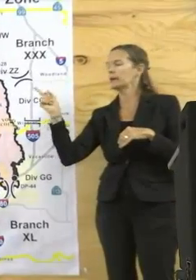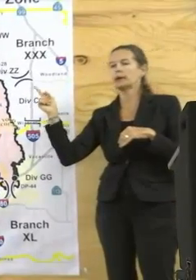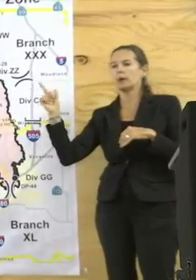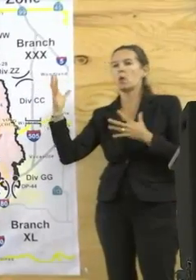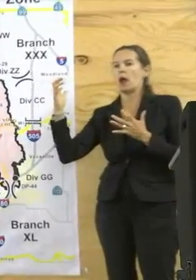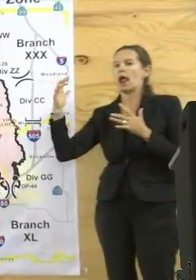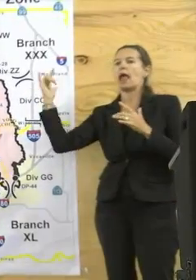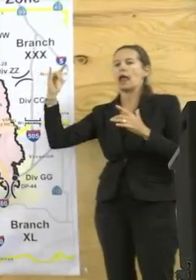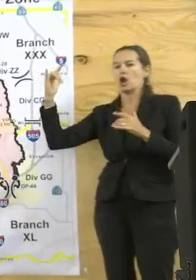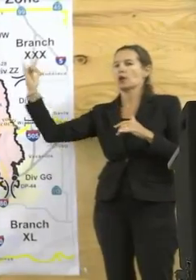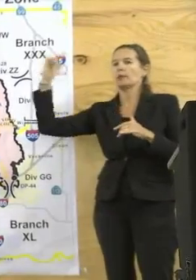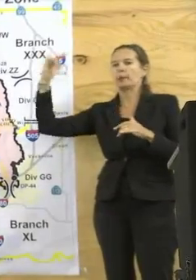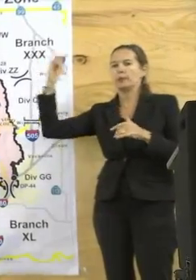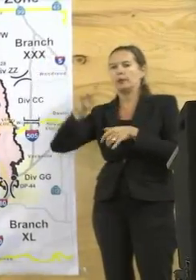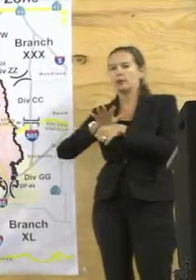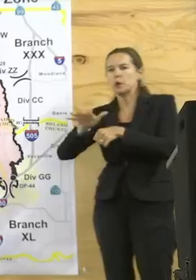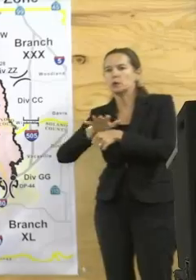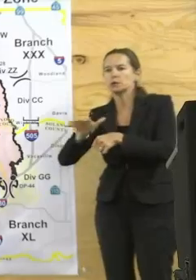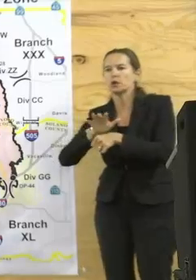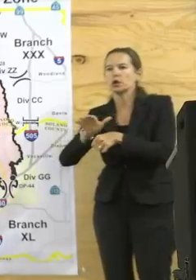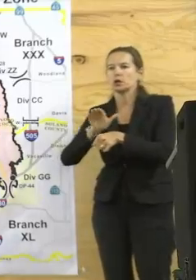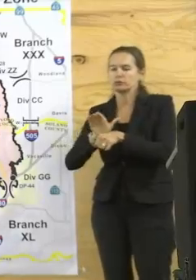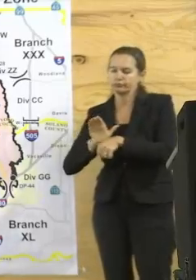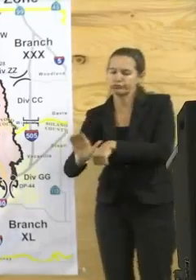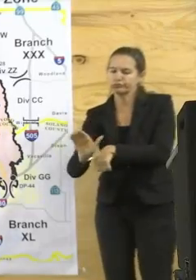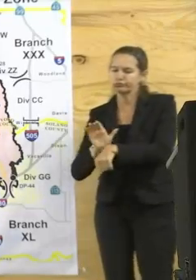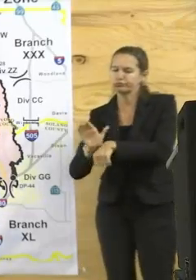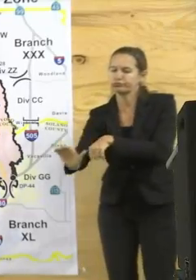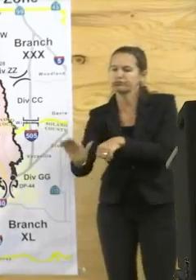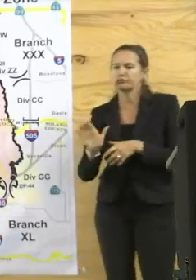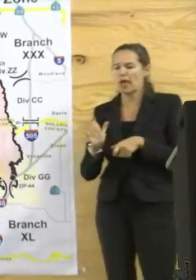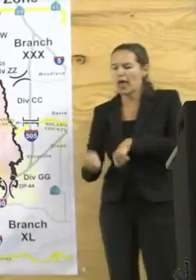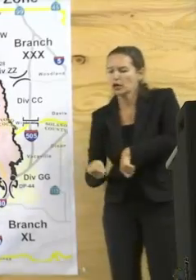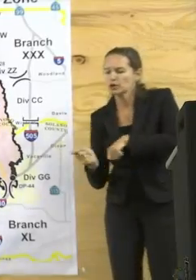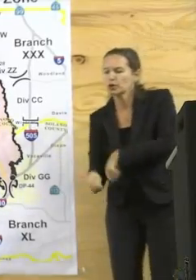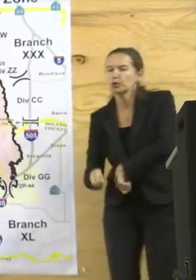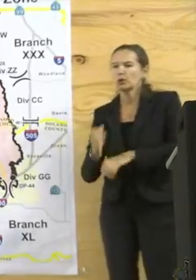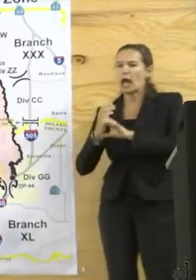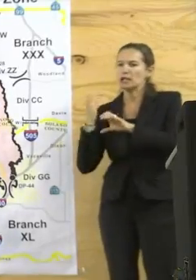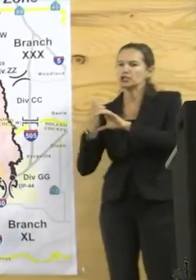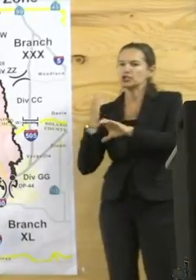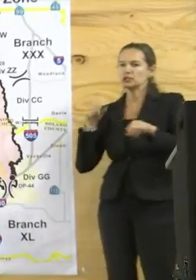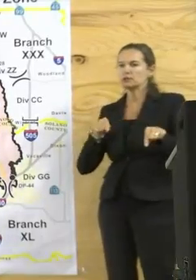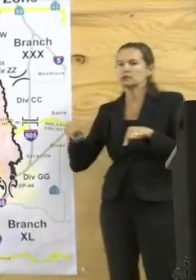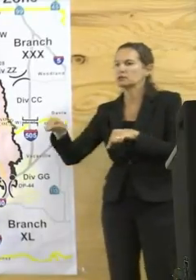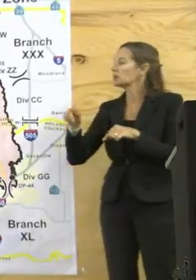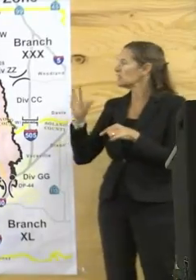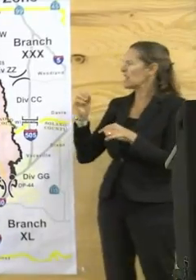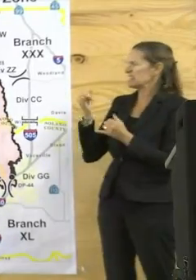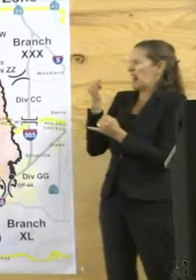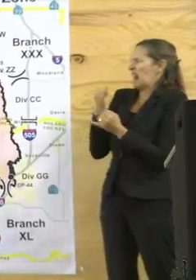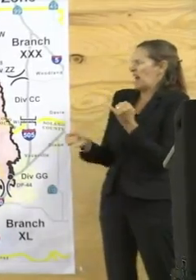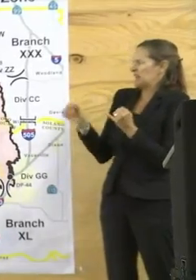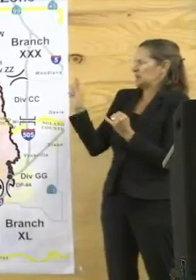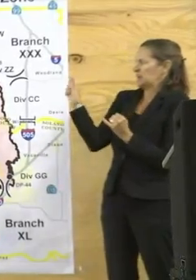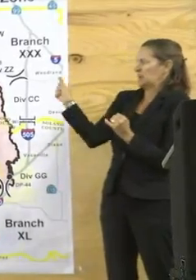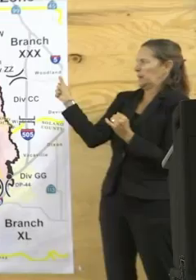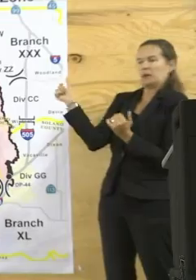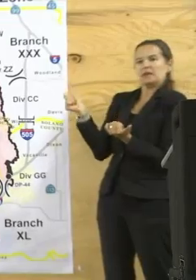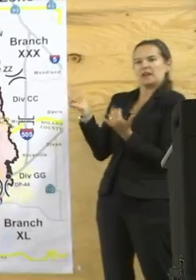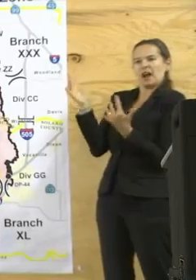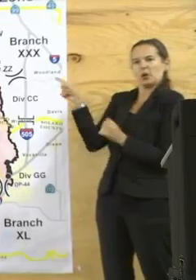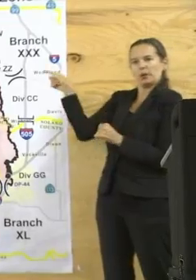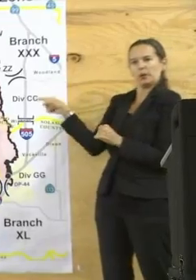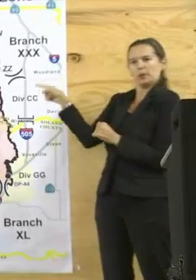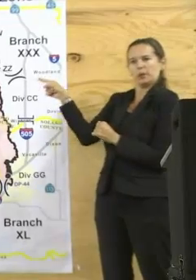here. Dozers, hand crews, engines, the last real significant piece of firing and line construction we have left to do is right here in this part of the